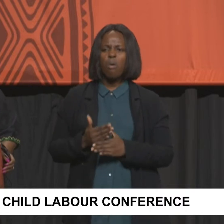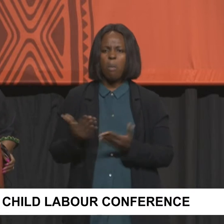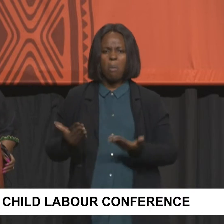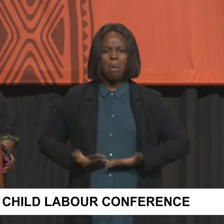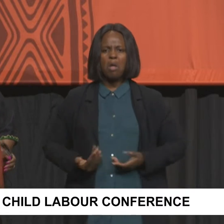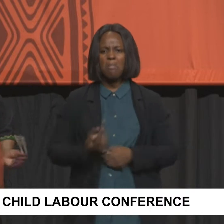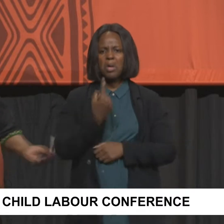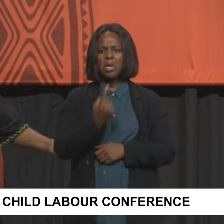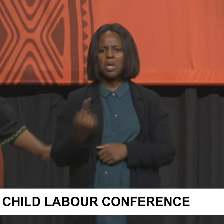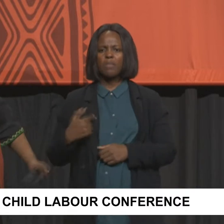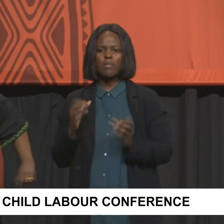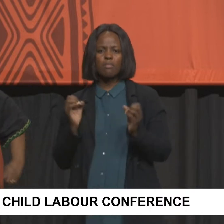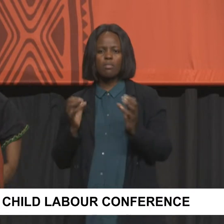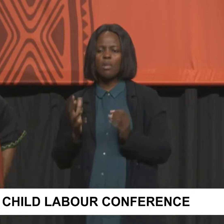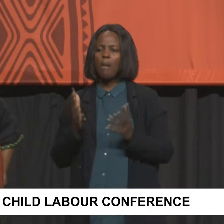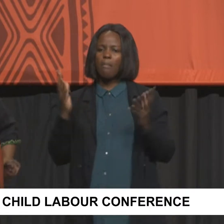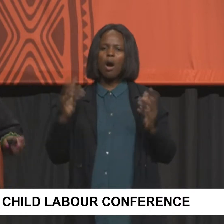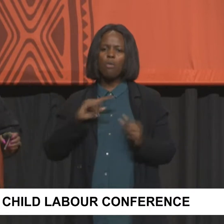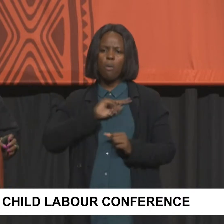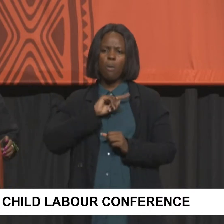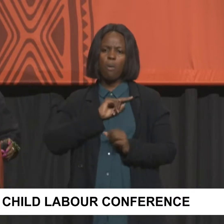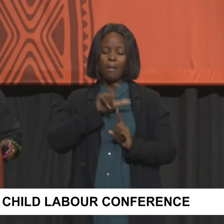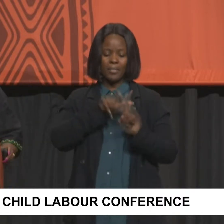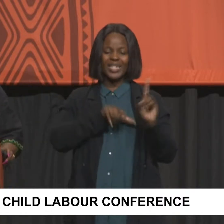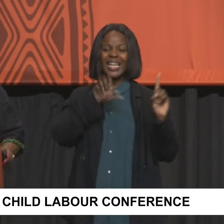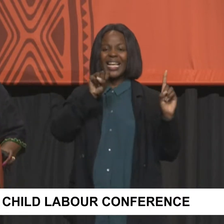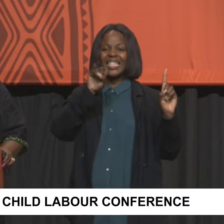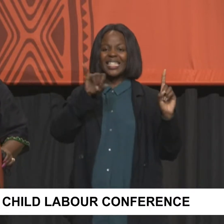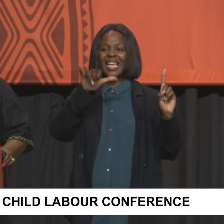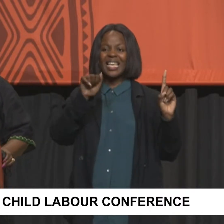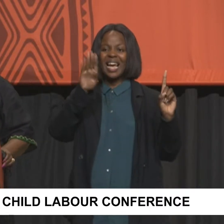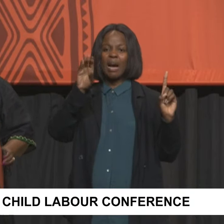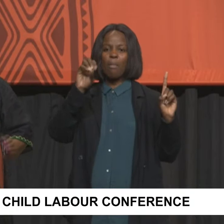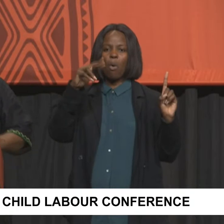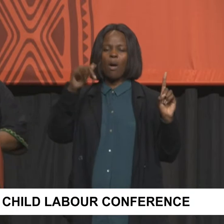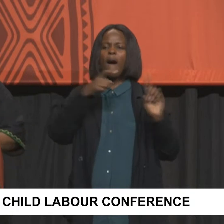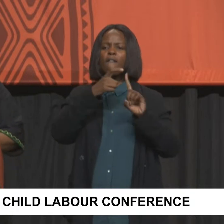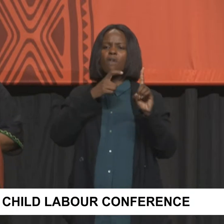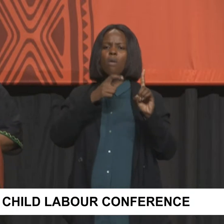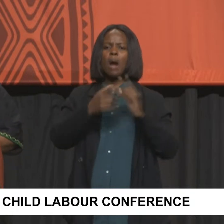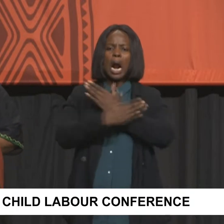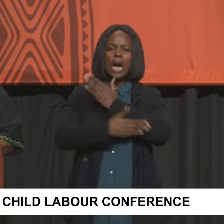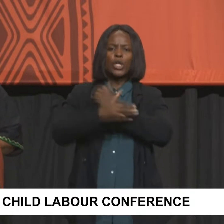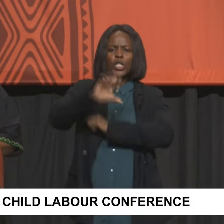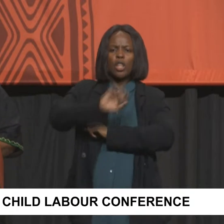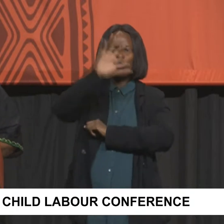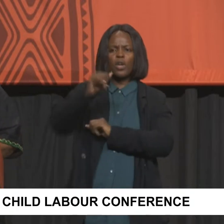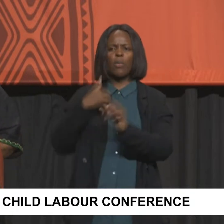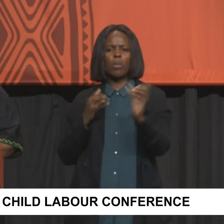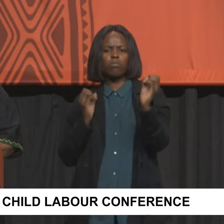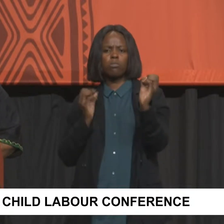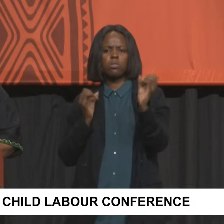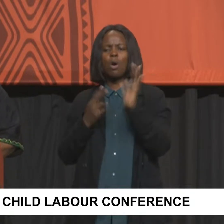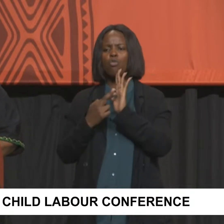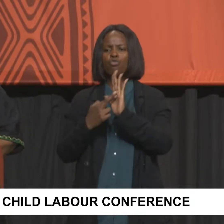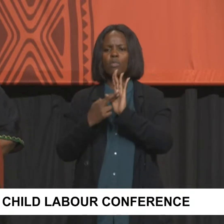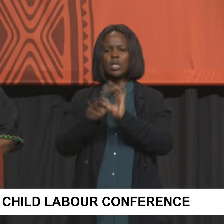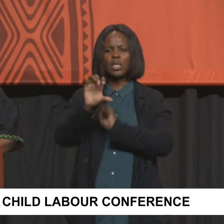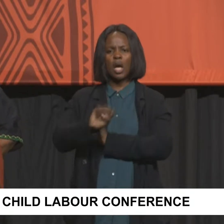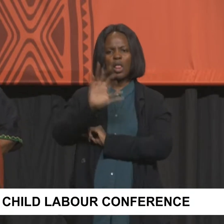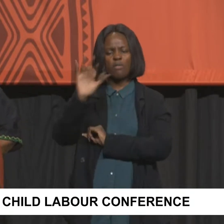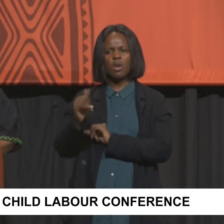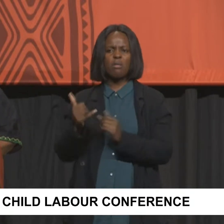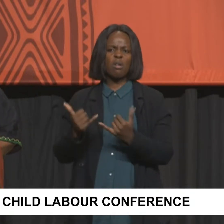not going to be saying much because we've got Mr. Siyabonga Hadebe from South Africa who will be speaking on our behalf as a country. But safe to